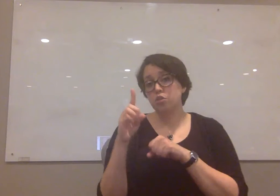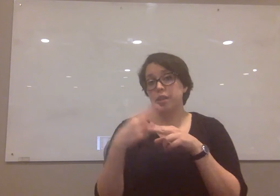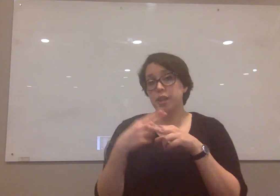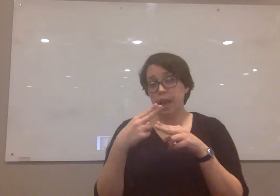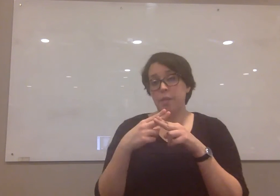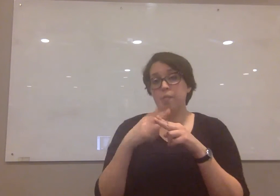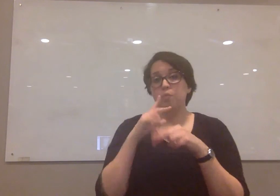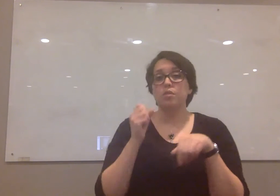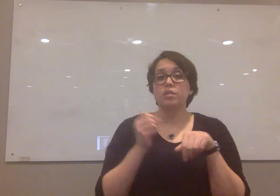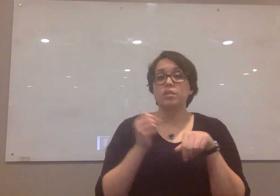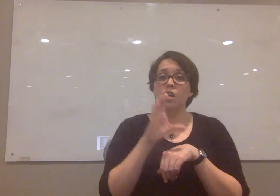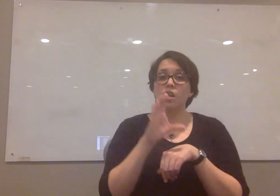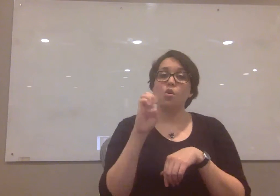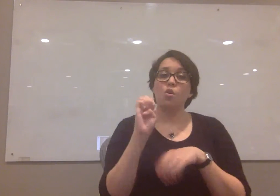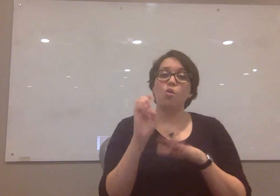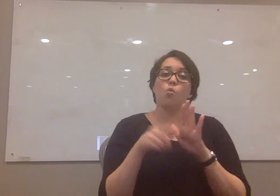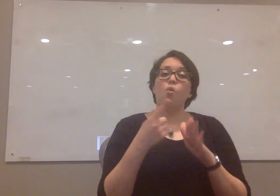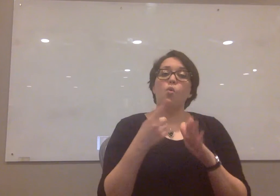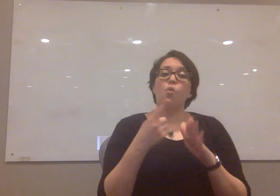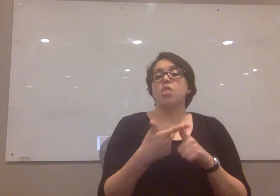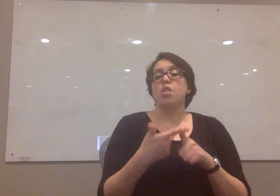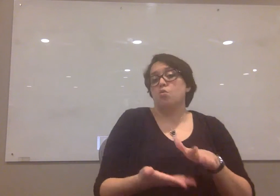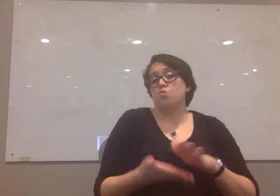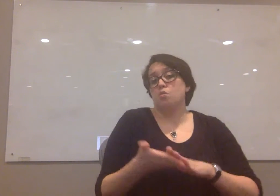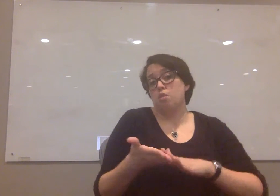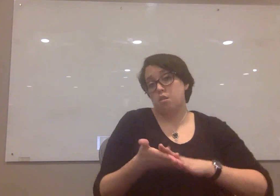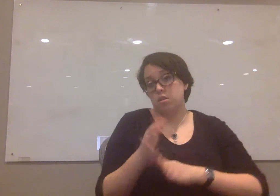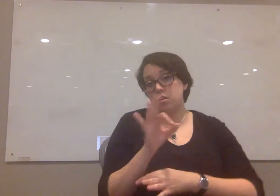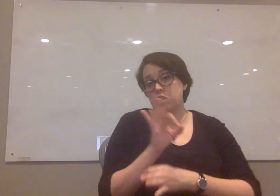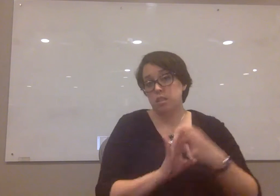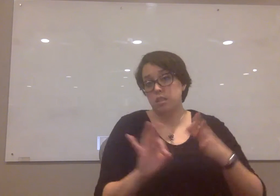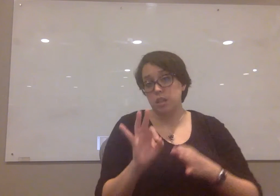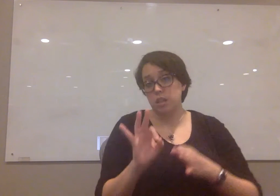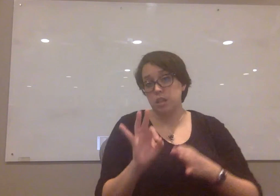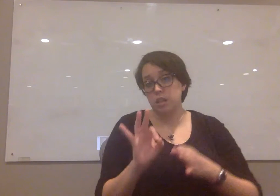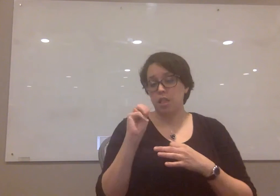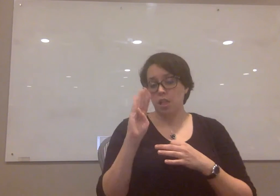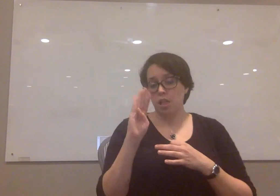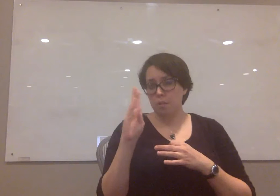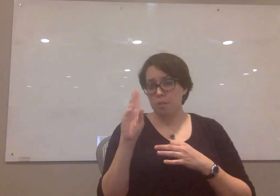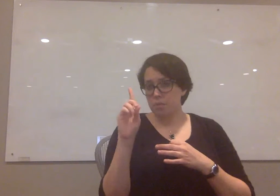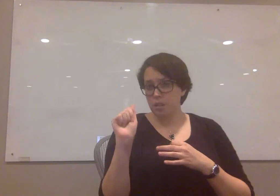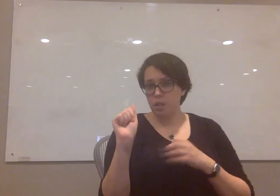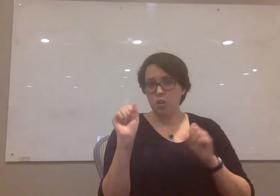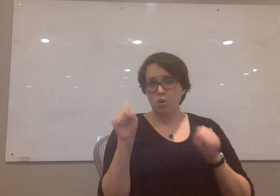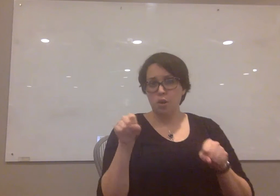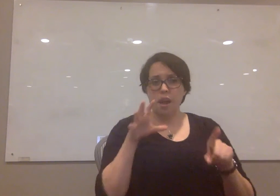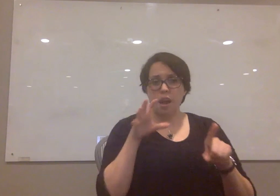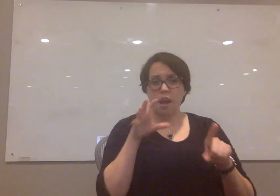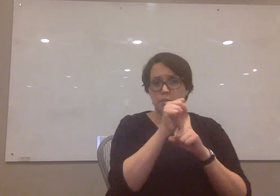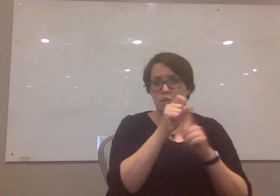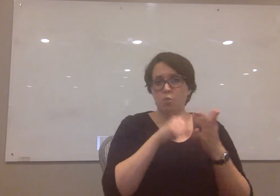over there once and run it, as opposed to sending a lambda which can capture whatever you currently have in local scope.